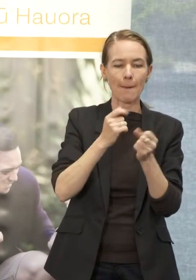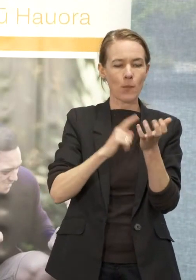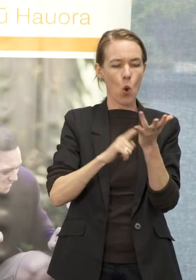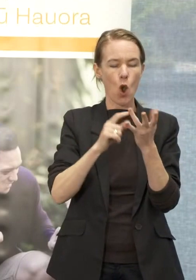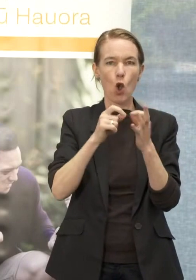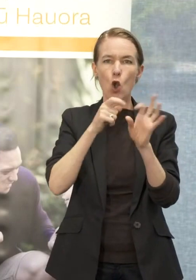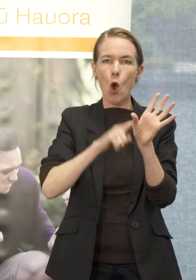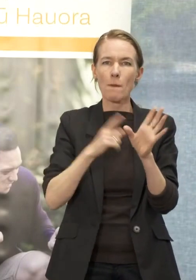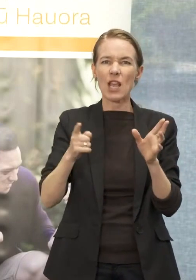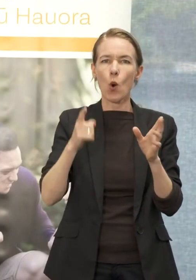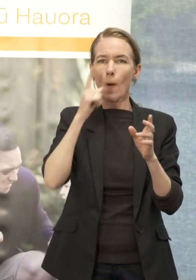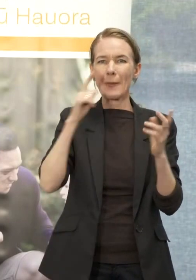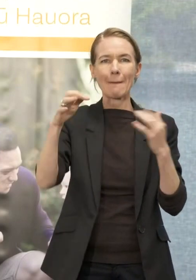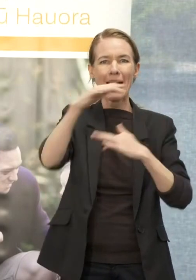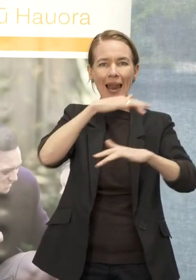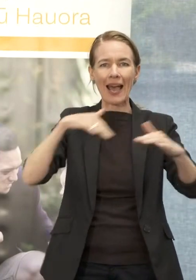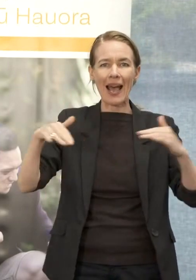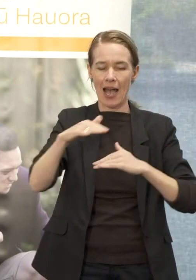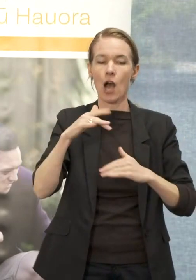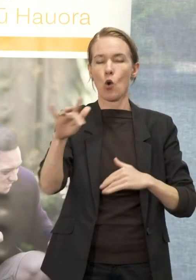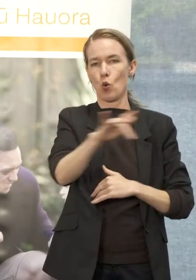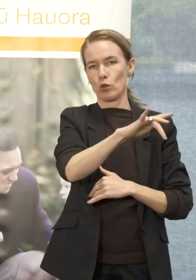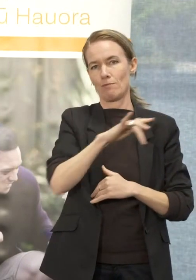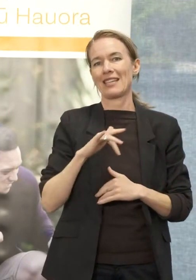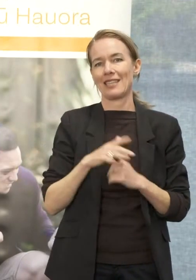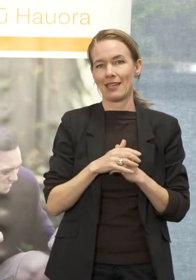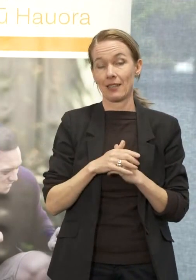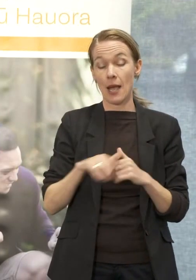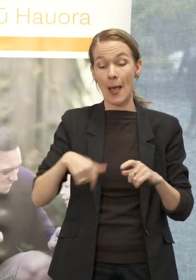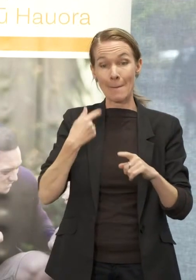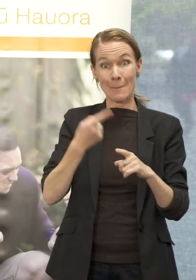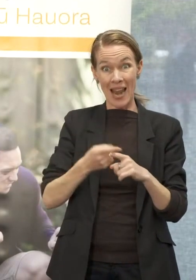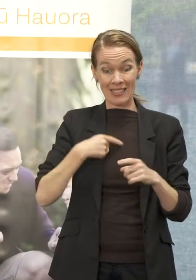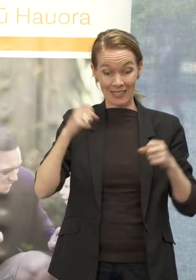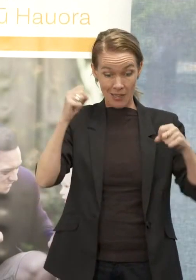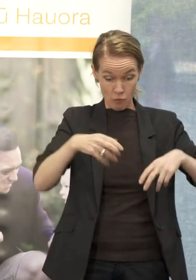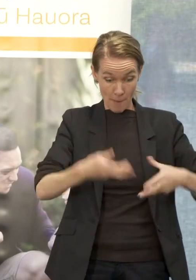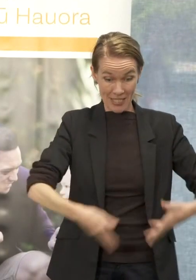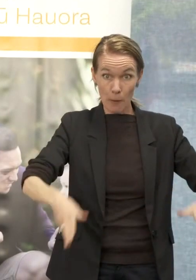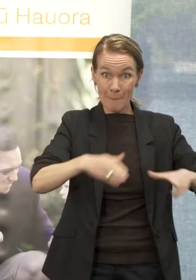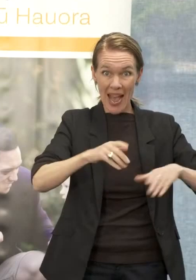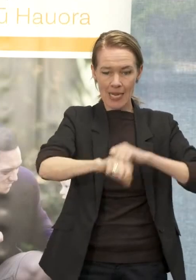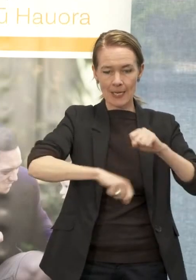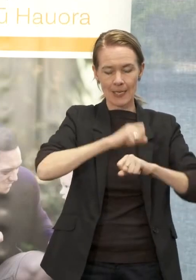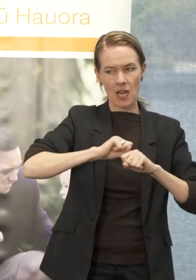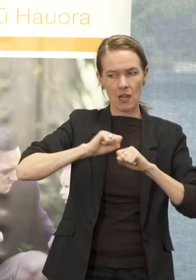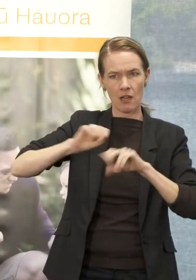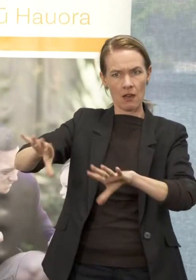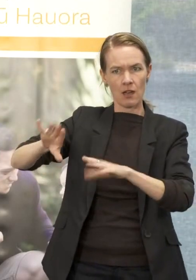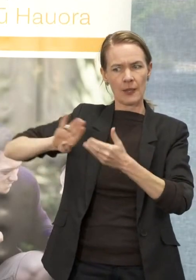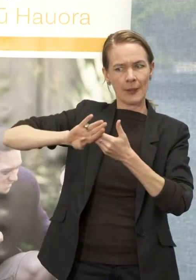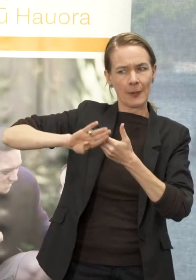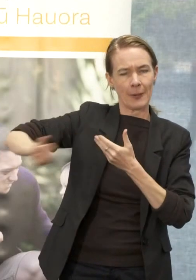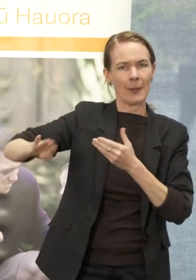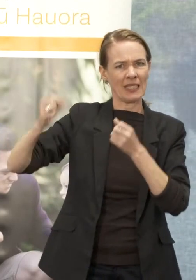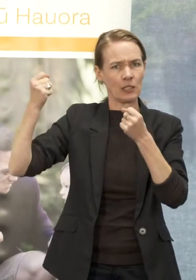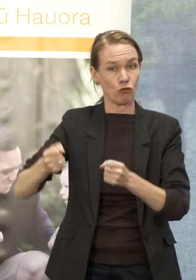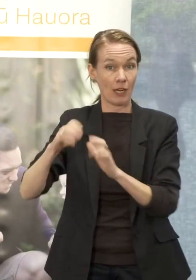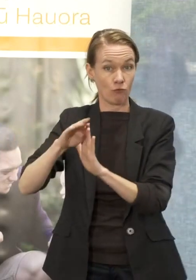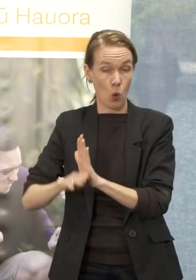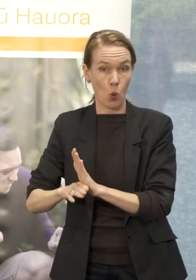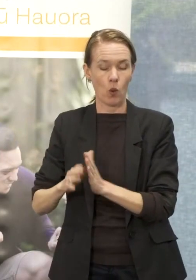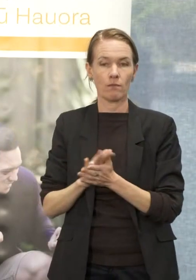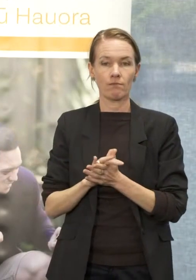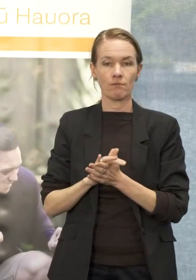plastic bags prior to disposal in the bins. In conjunction with the team at MB responsible for the management of